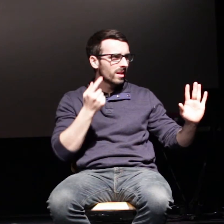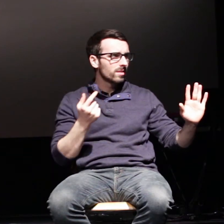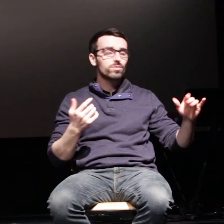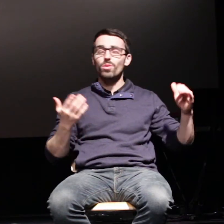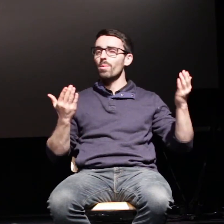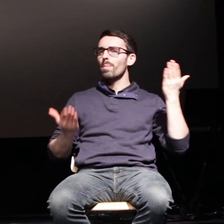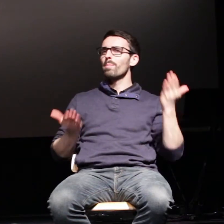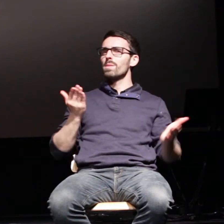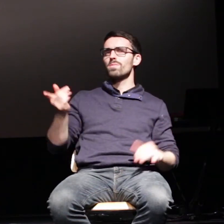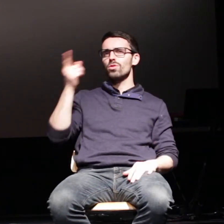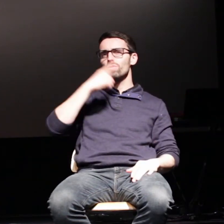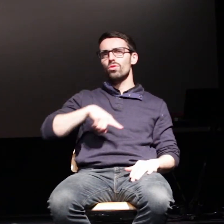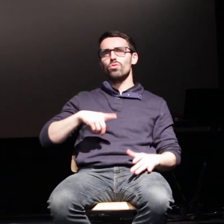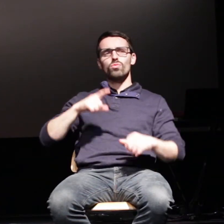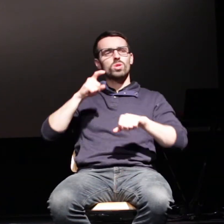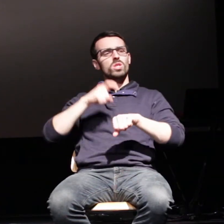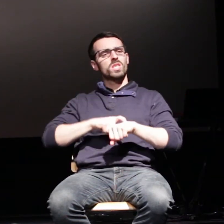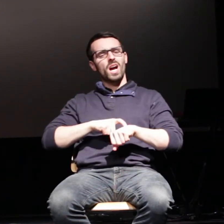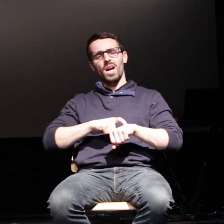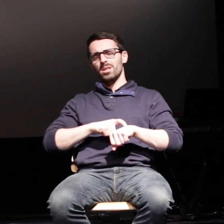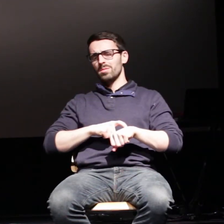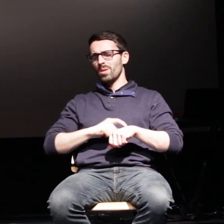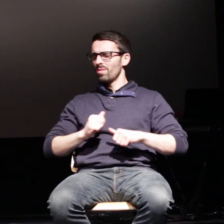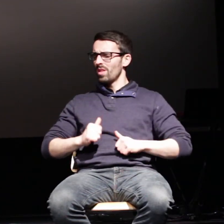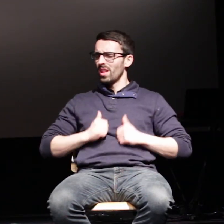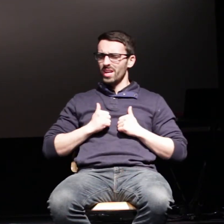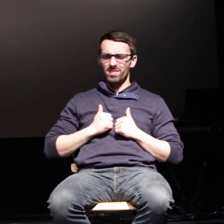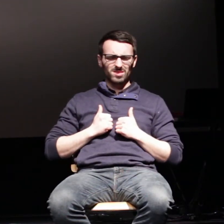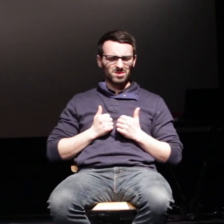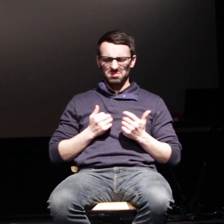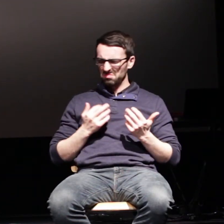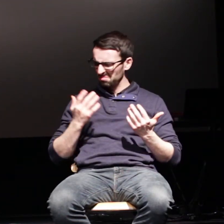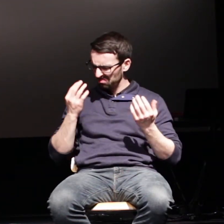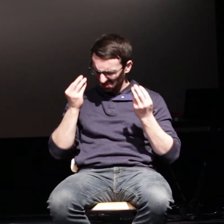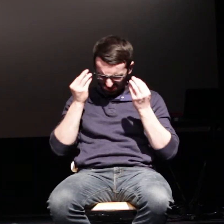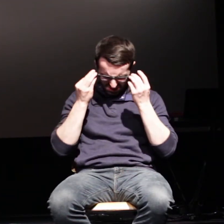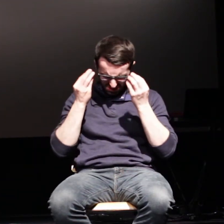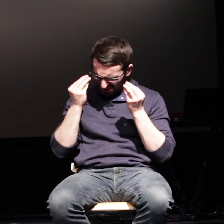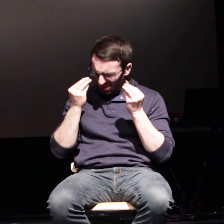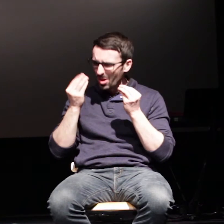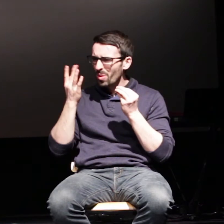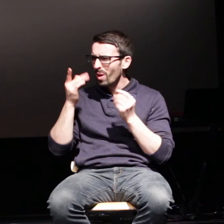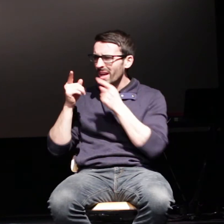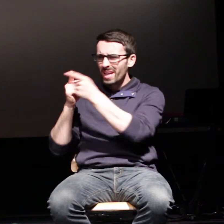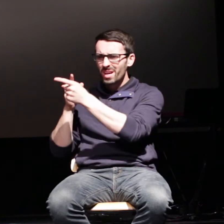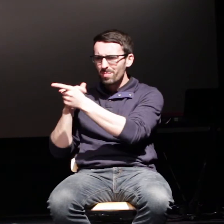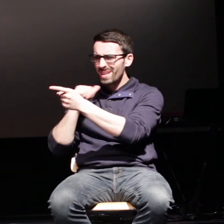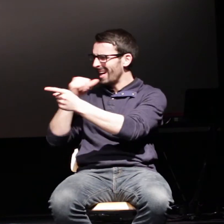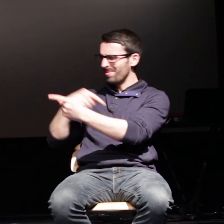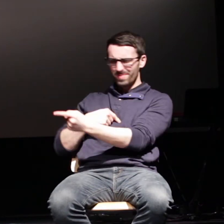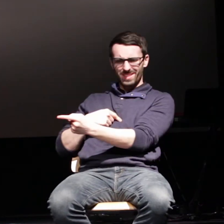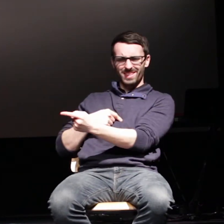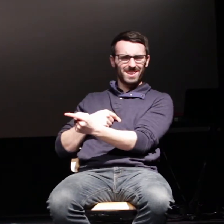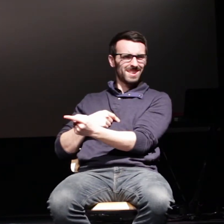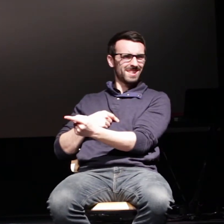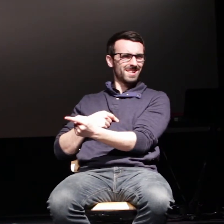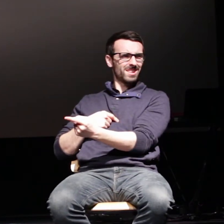now, and you've got all these questions. Why them and not me? Why am I going through this? God, why are you allowing this?